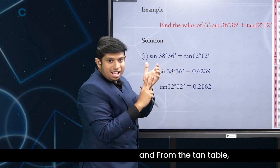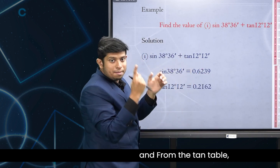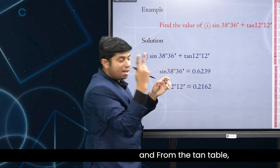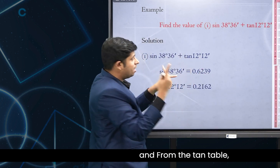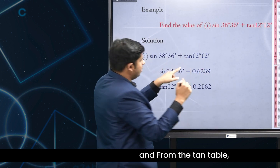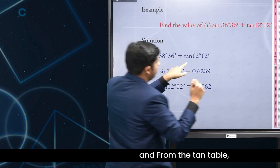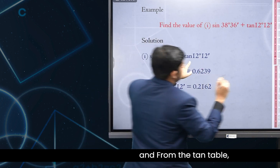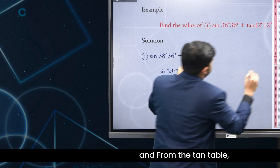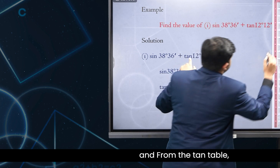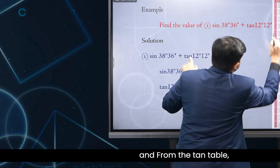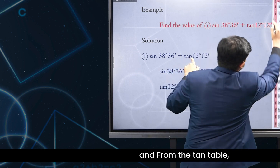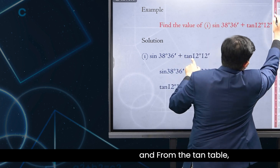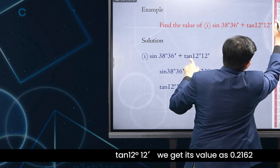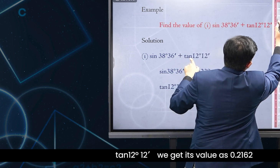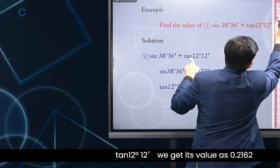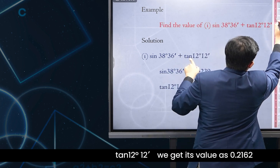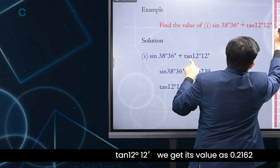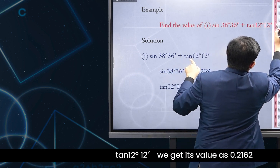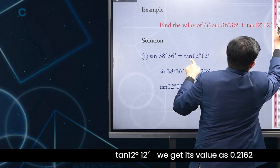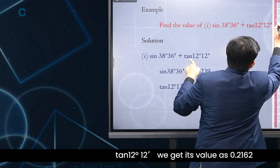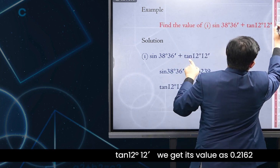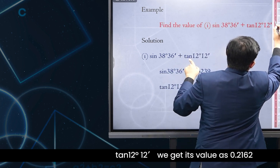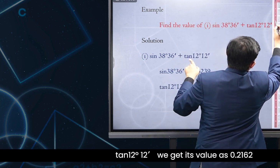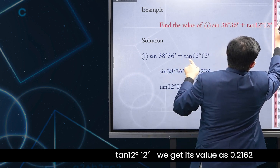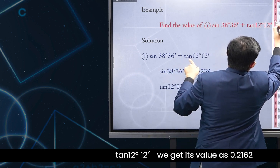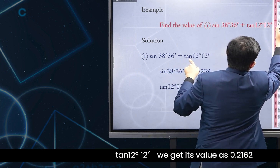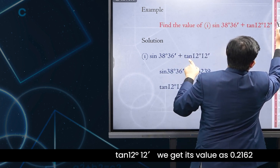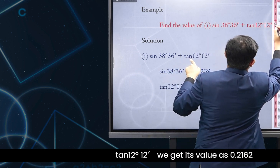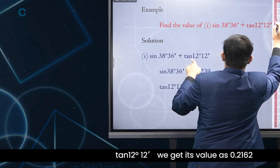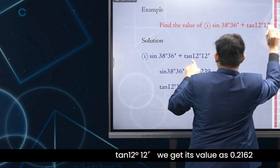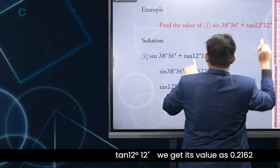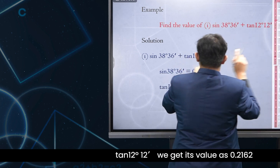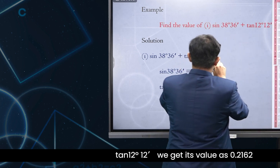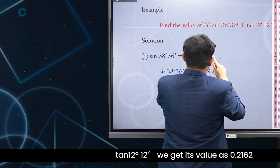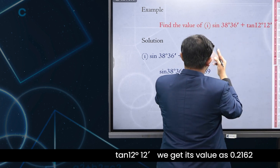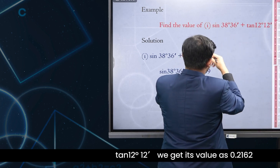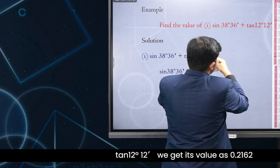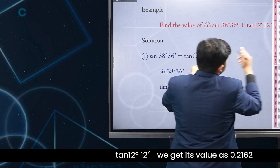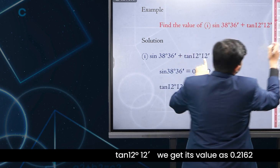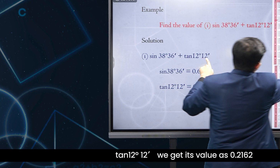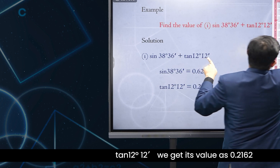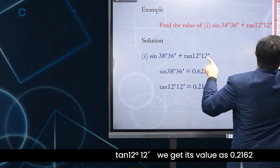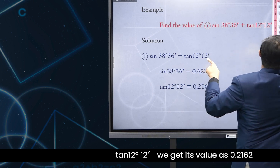And from the tan table, tan 12 degrees 12 minutes, we get its value as